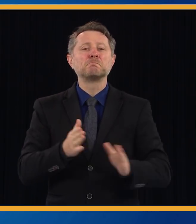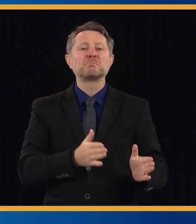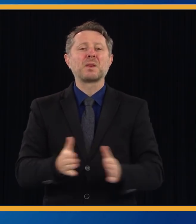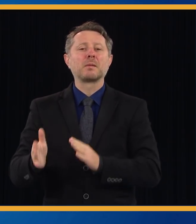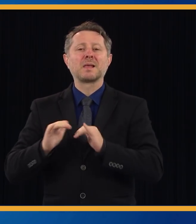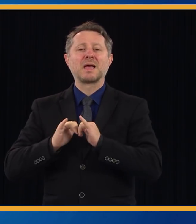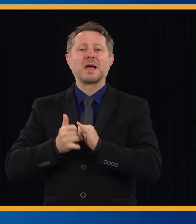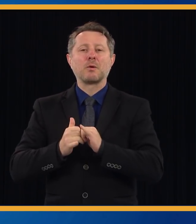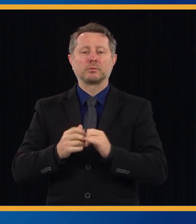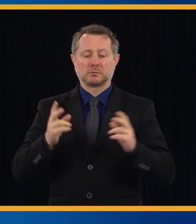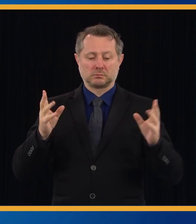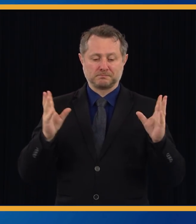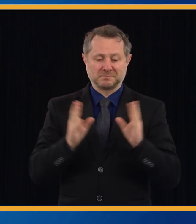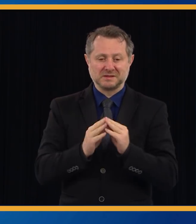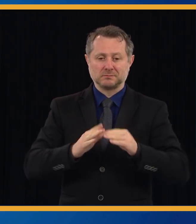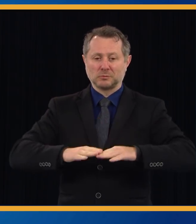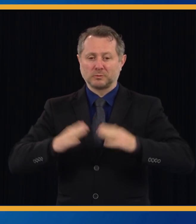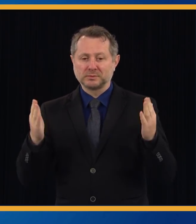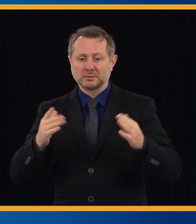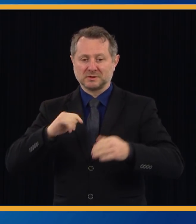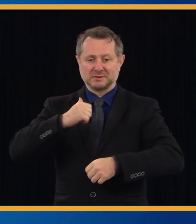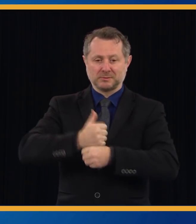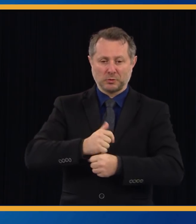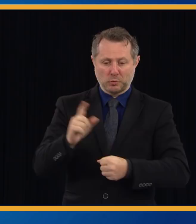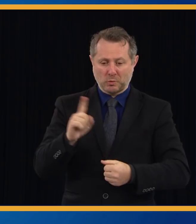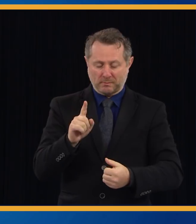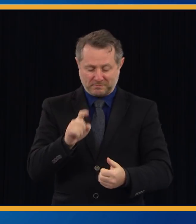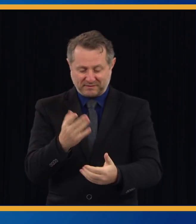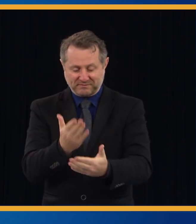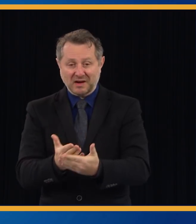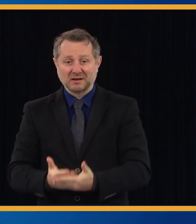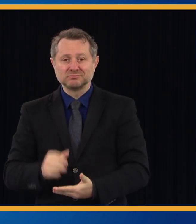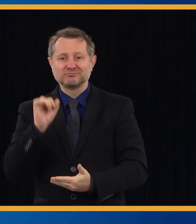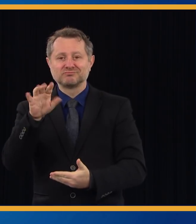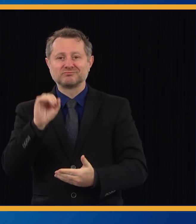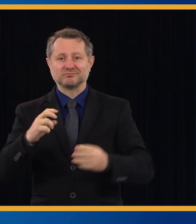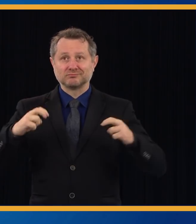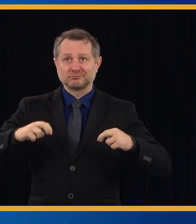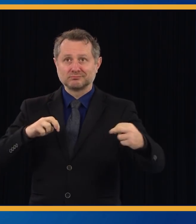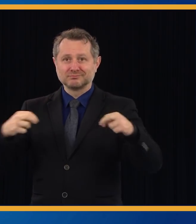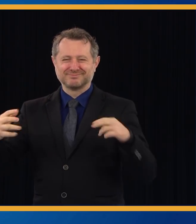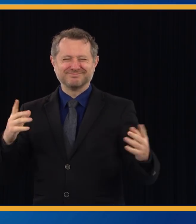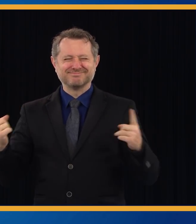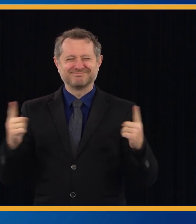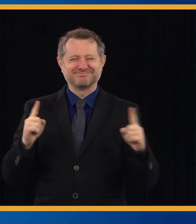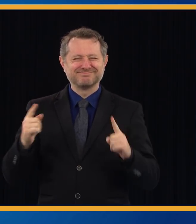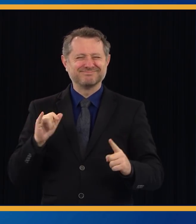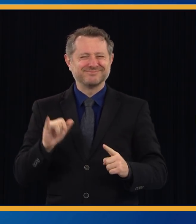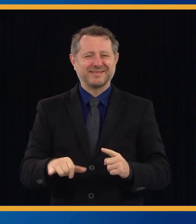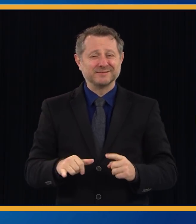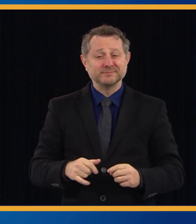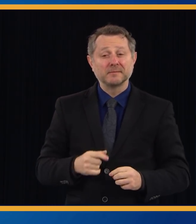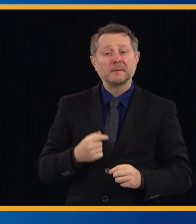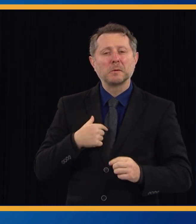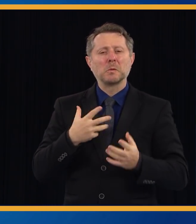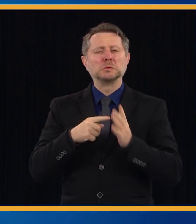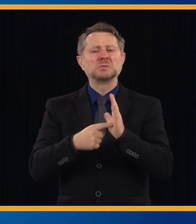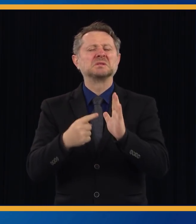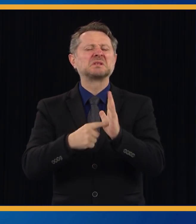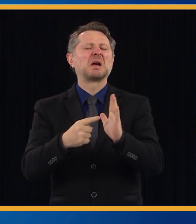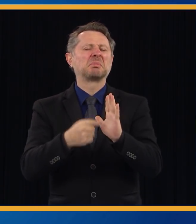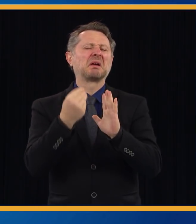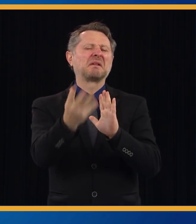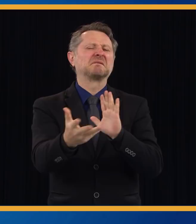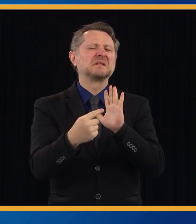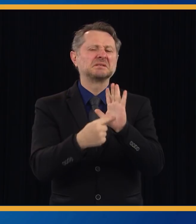given everything we now know. And if you have a plan, I'll show you in a moment, that actually takes into consideration these